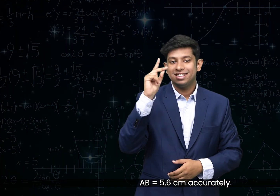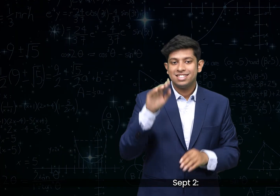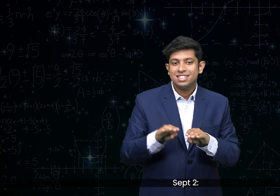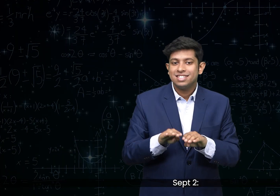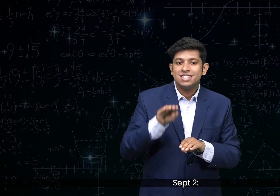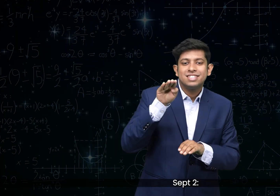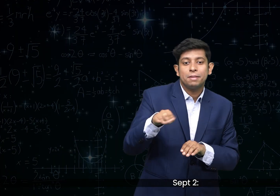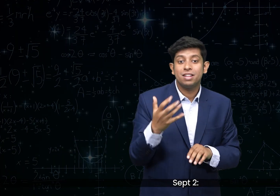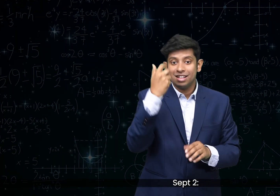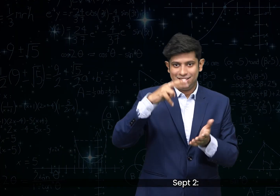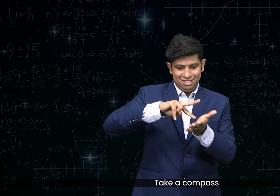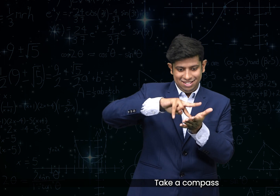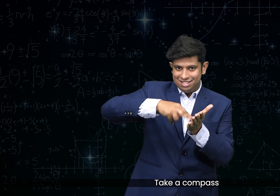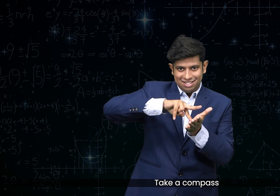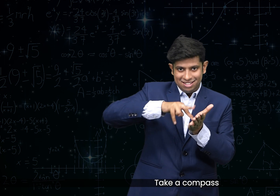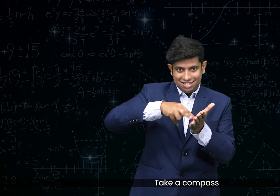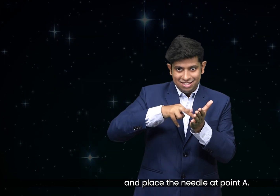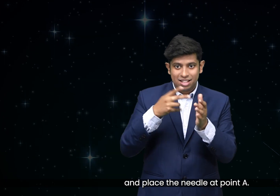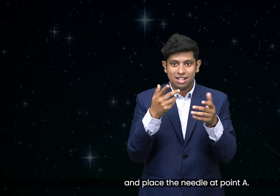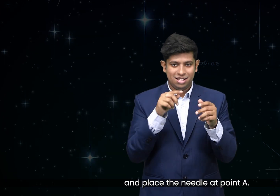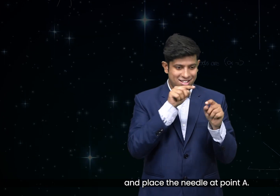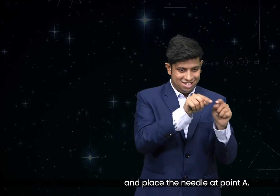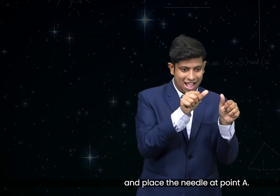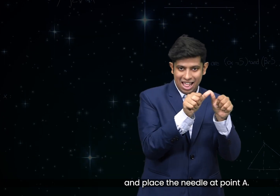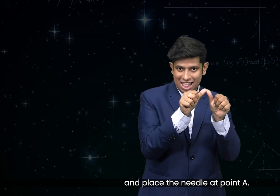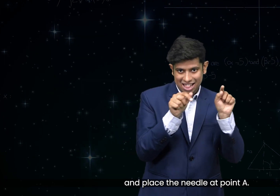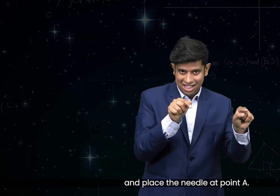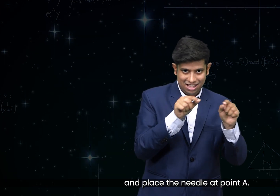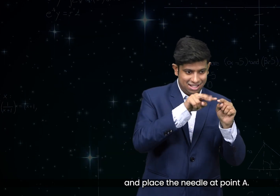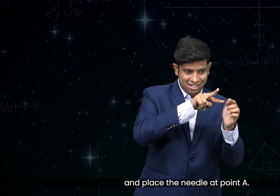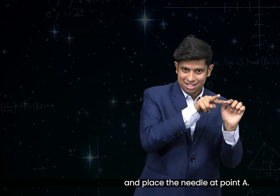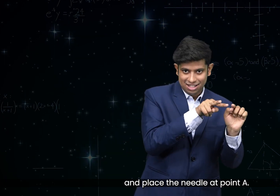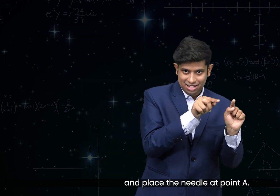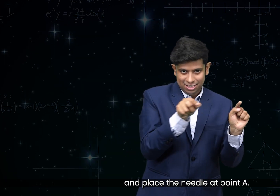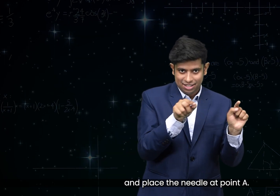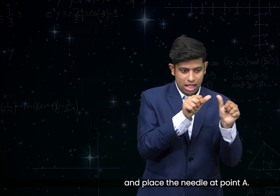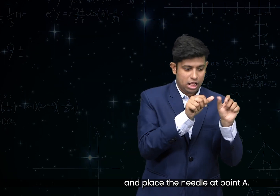Step 2. Take a compass and place the needle at point A.